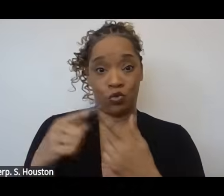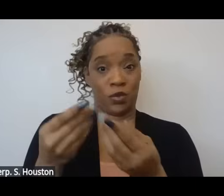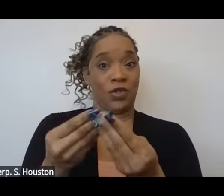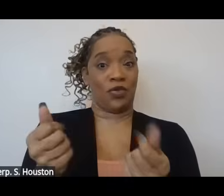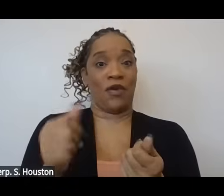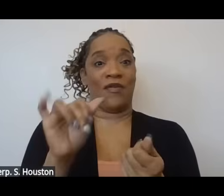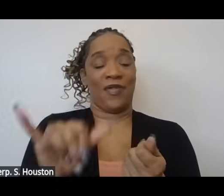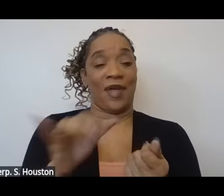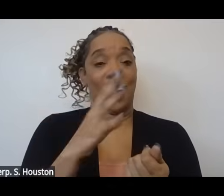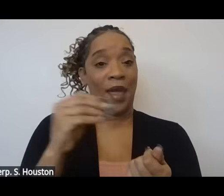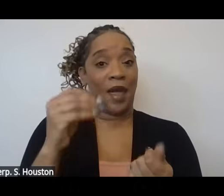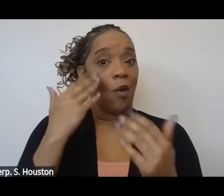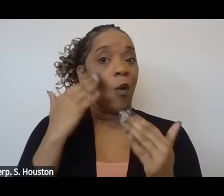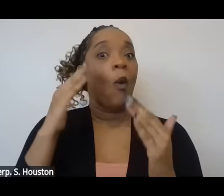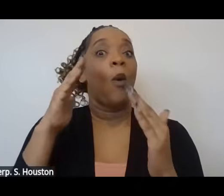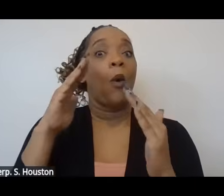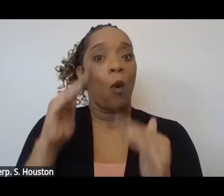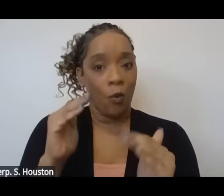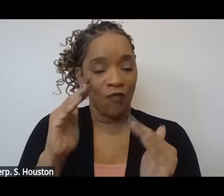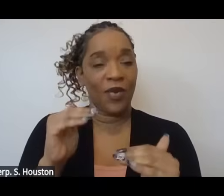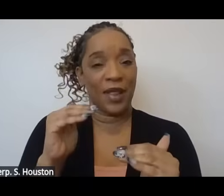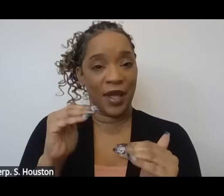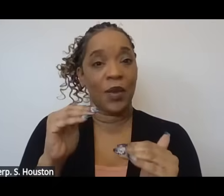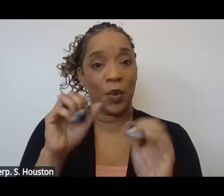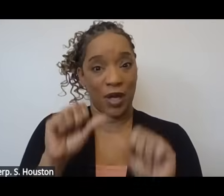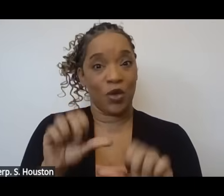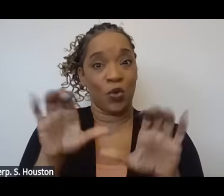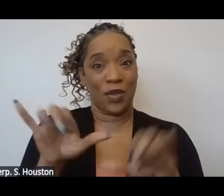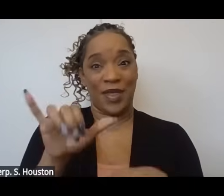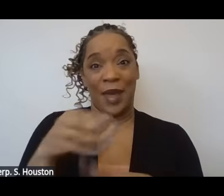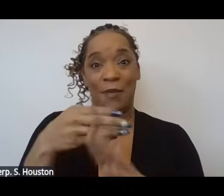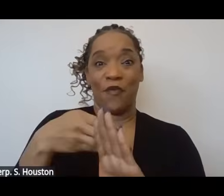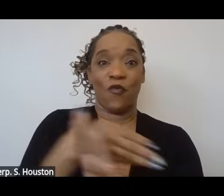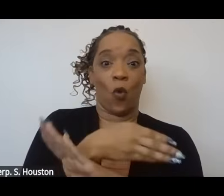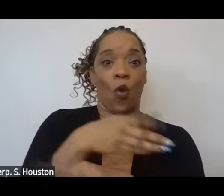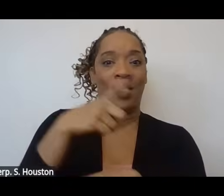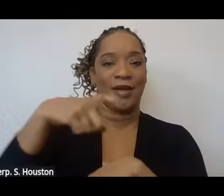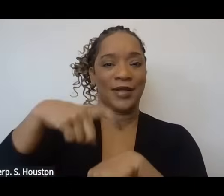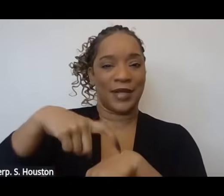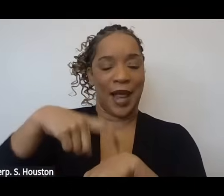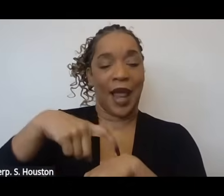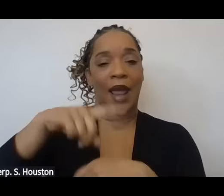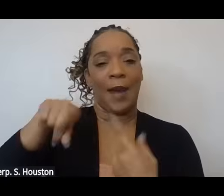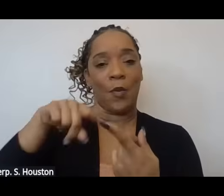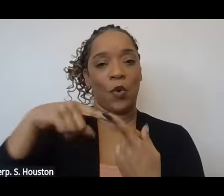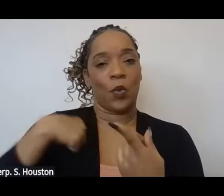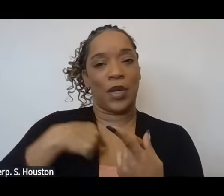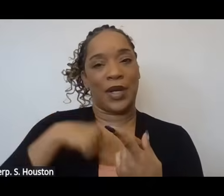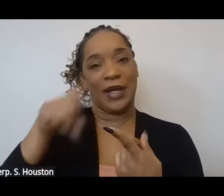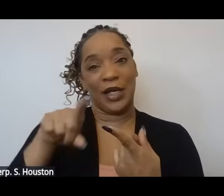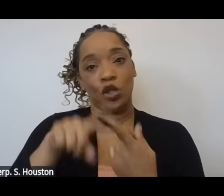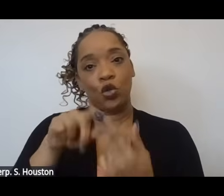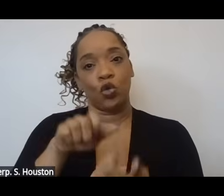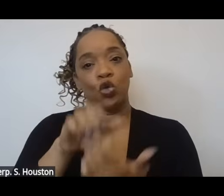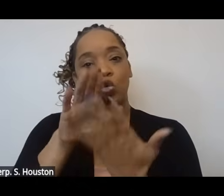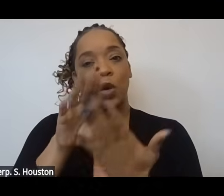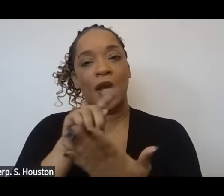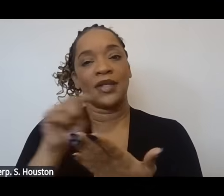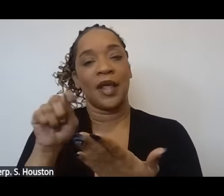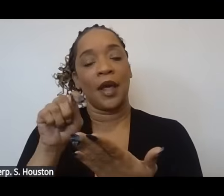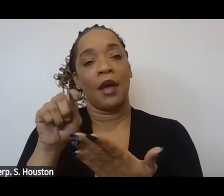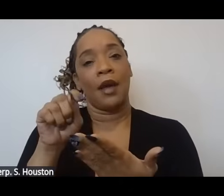hopefully before the time when we need to address the validity or sufficiency